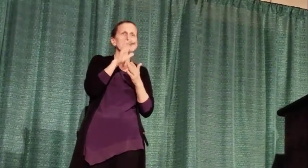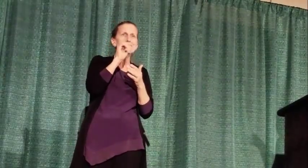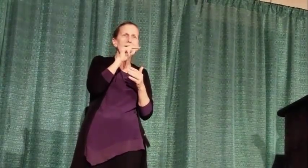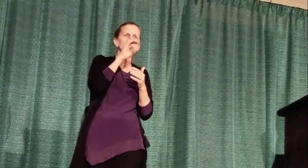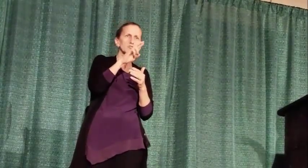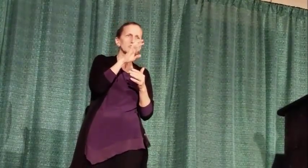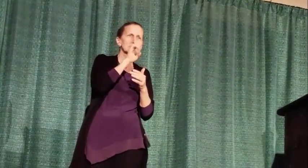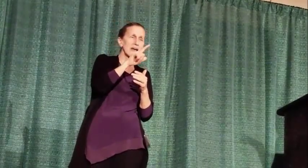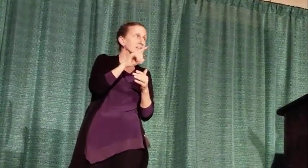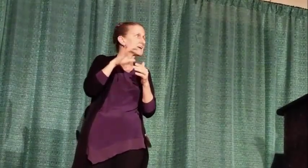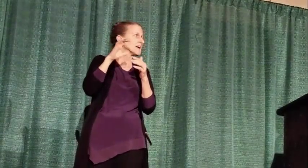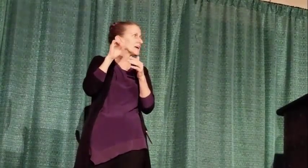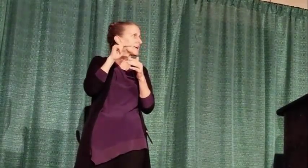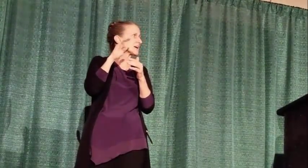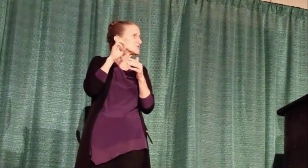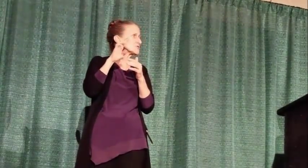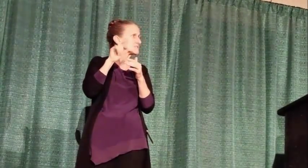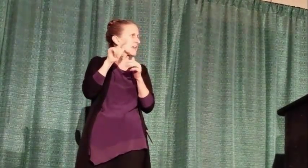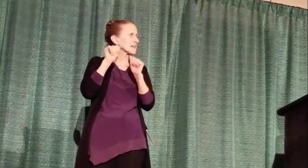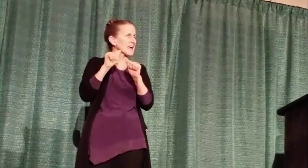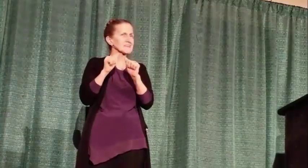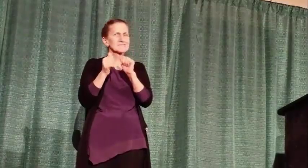secrete angiogenesis-promoting hormones as well.